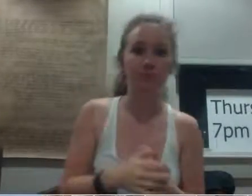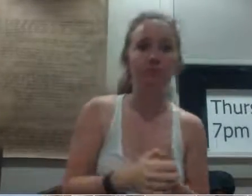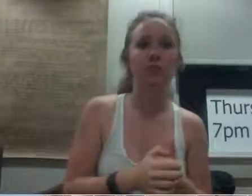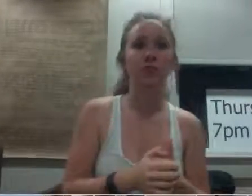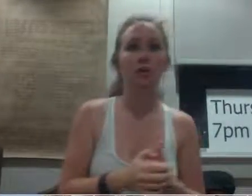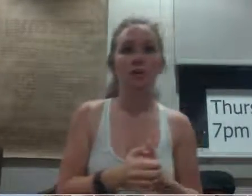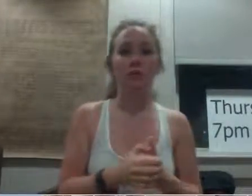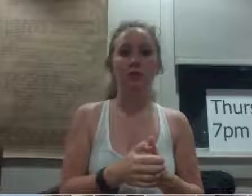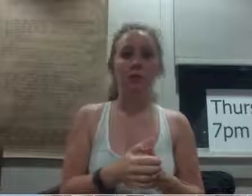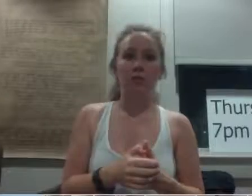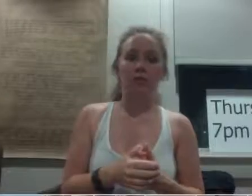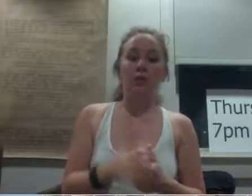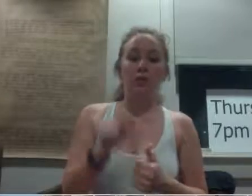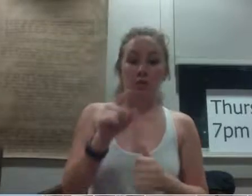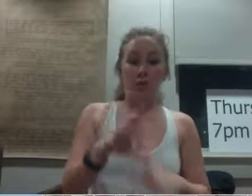situations in the society.